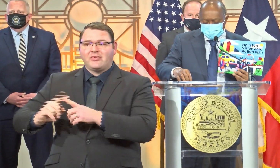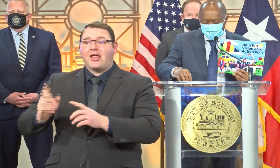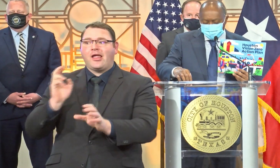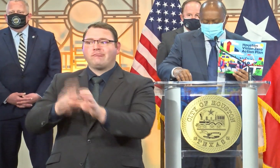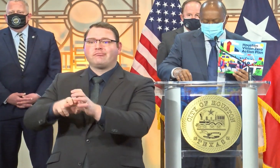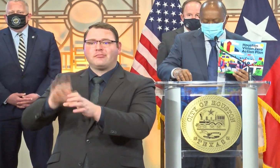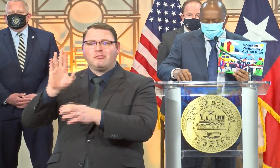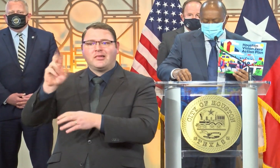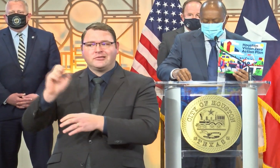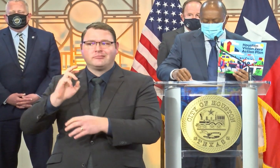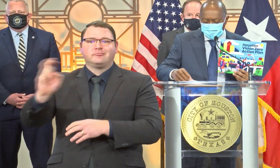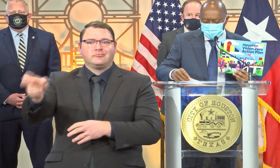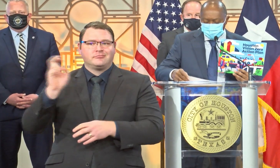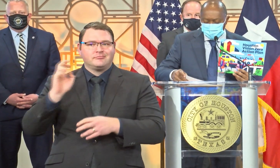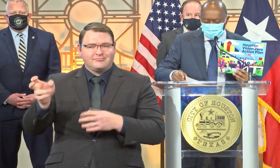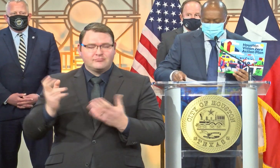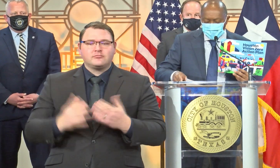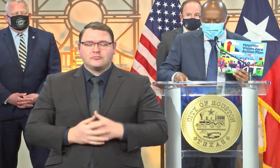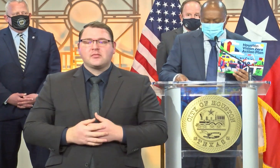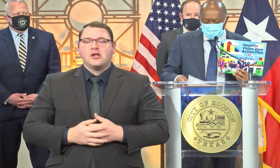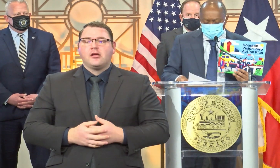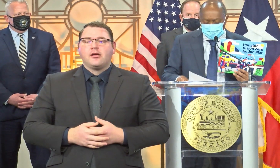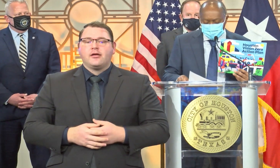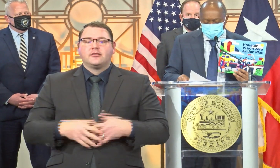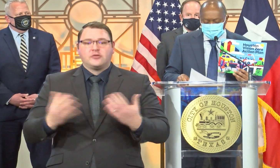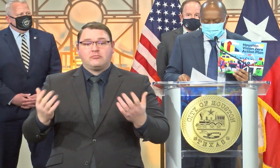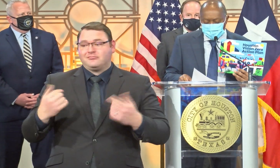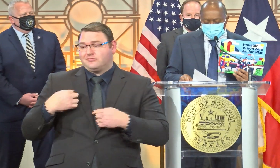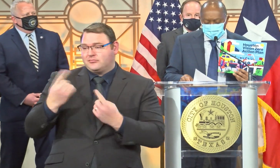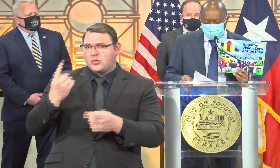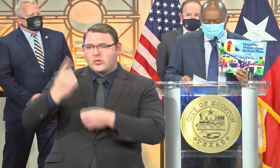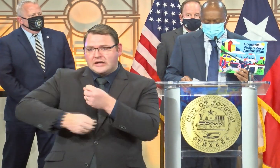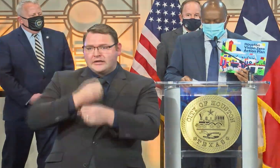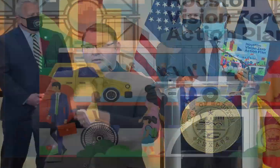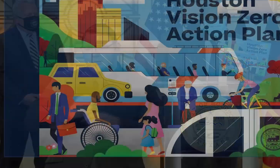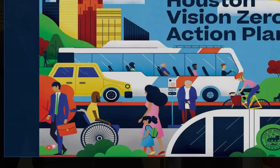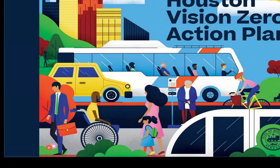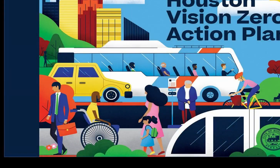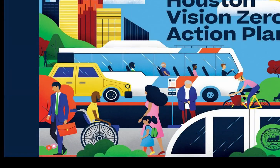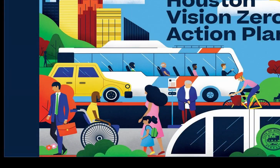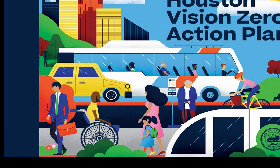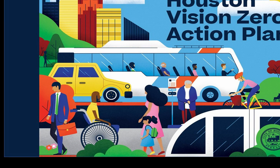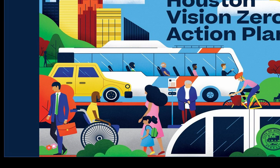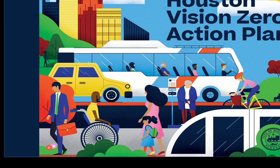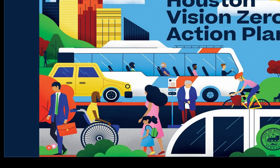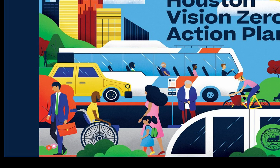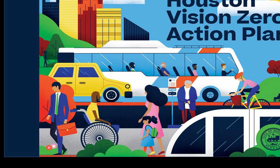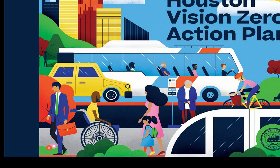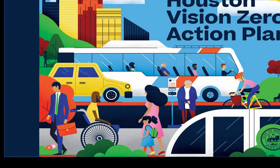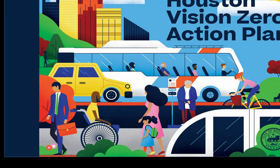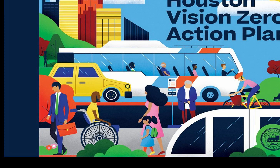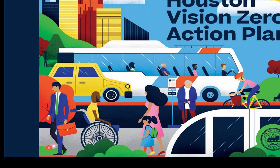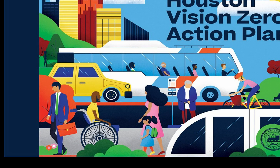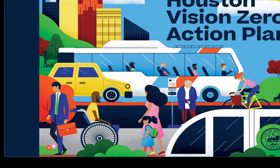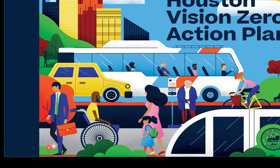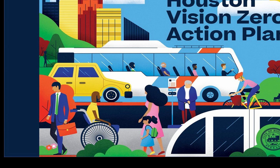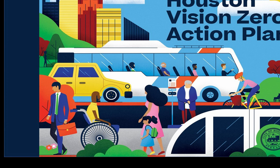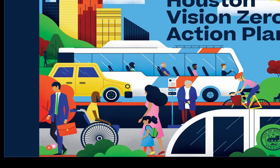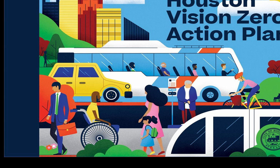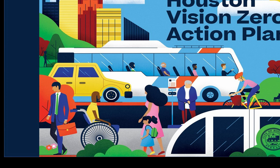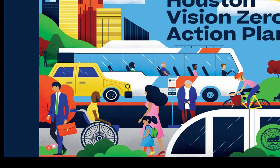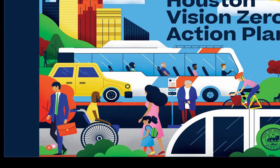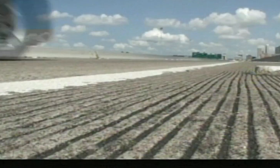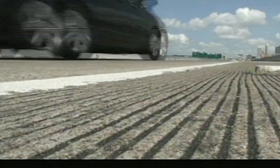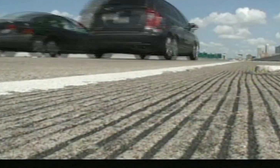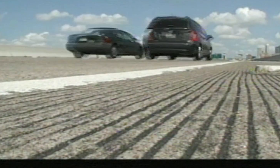data analysis, community engagement, and multi-agency collaboration, we are launching the Vision Zero Action